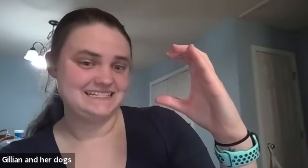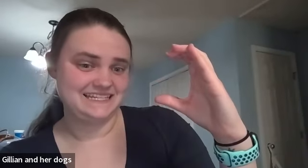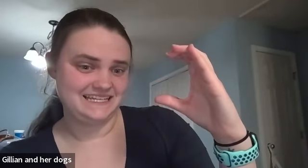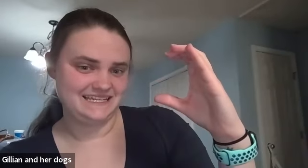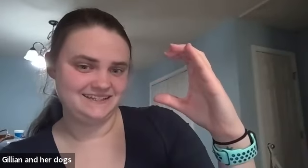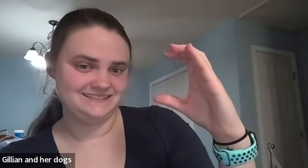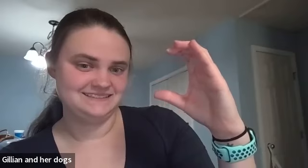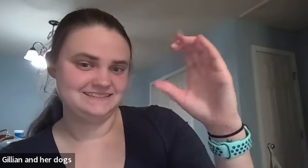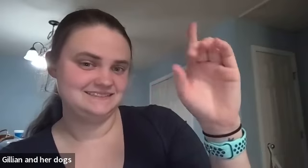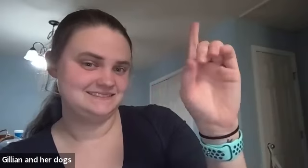D.